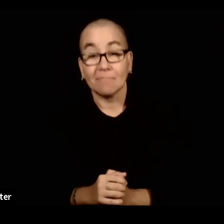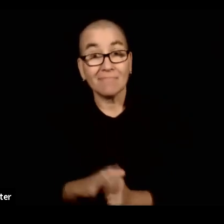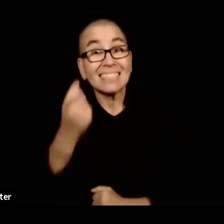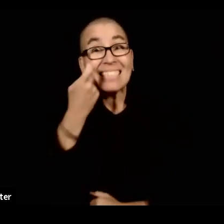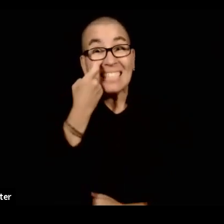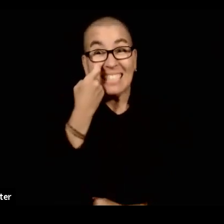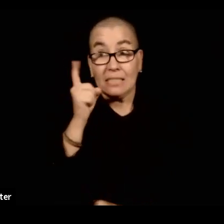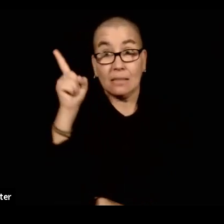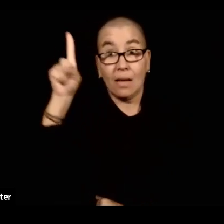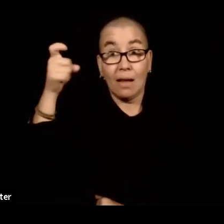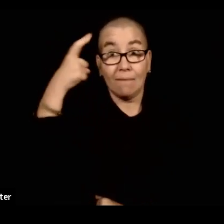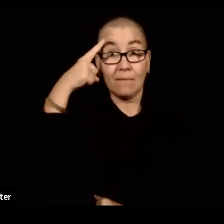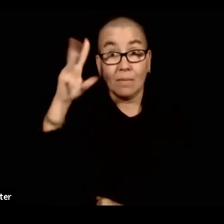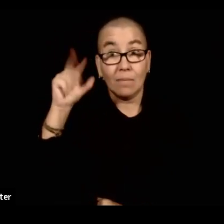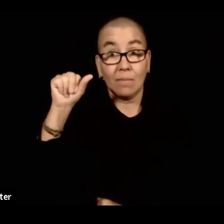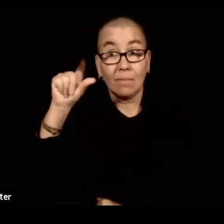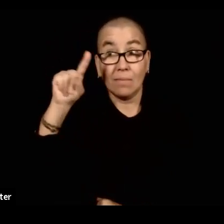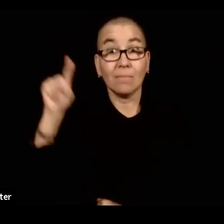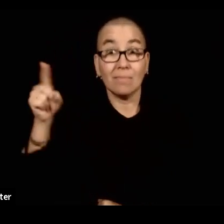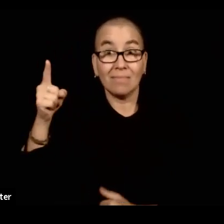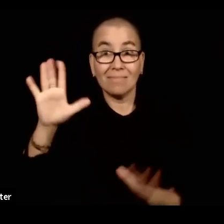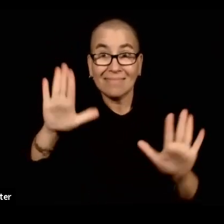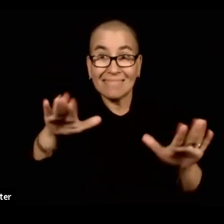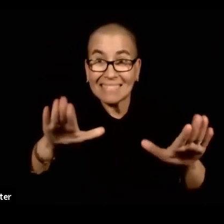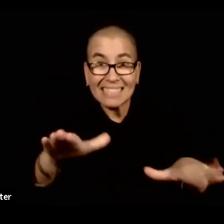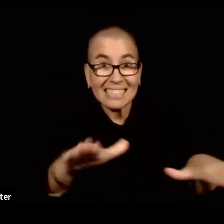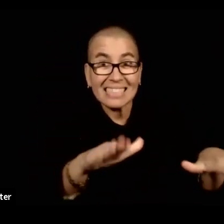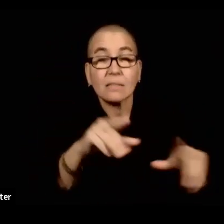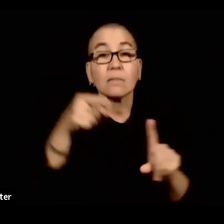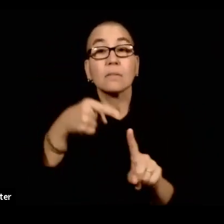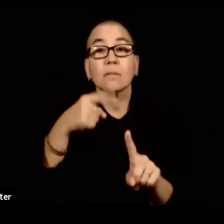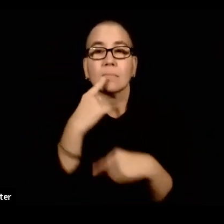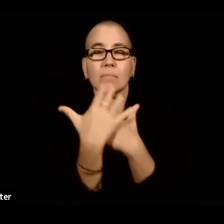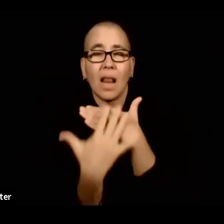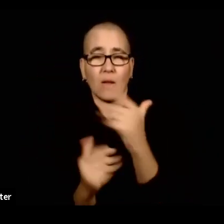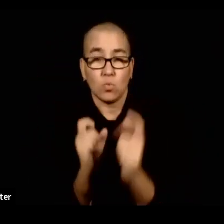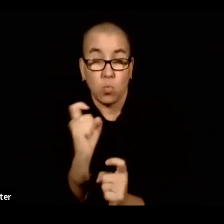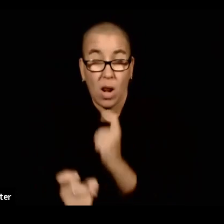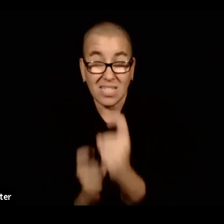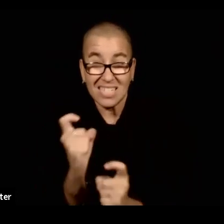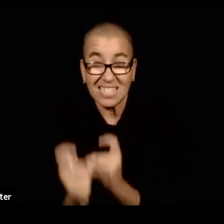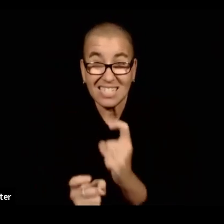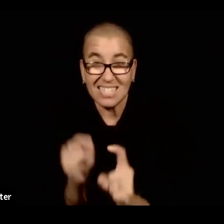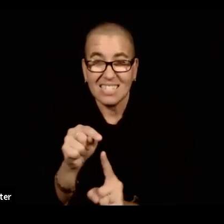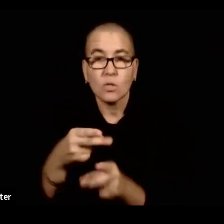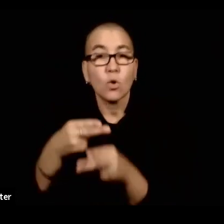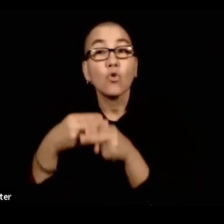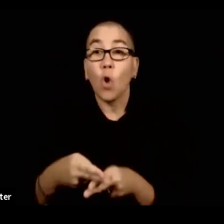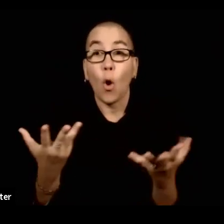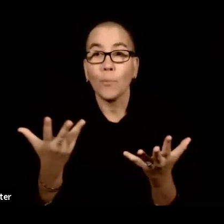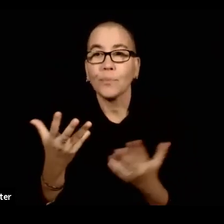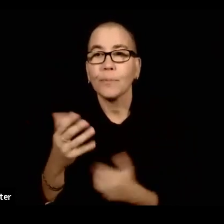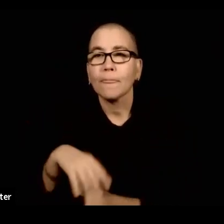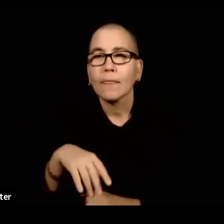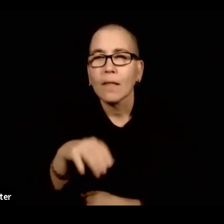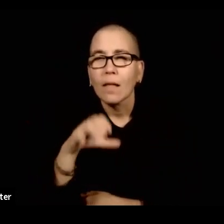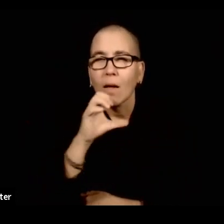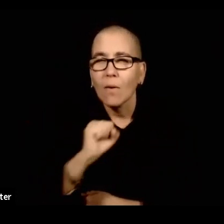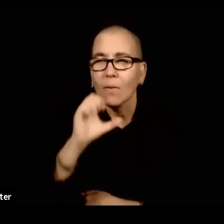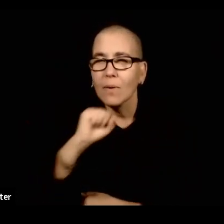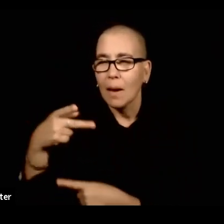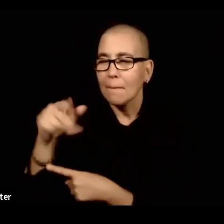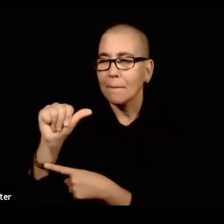have recovered from COVID-19. It's called convalescent plasma. The reason these donations are important is